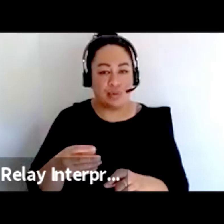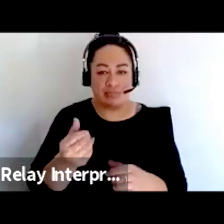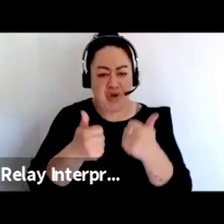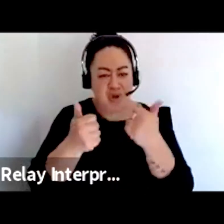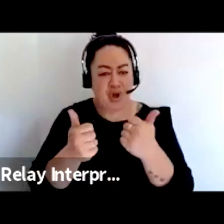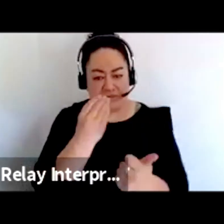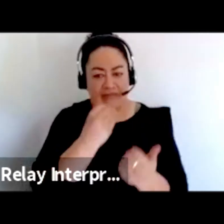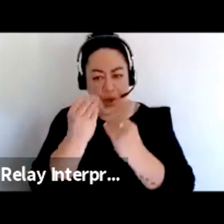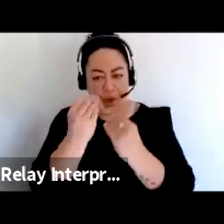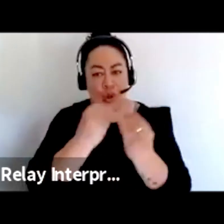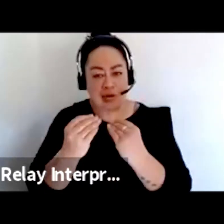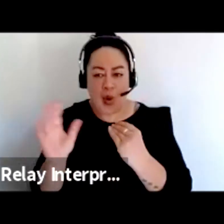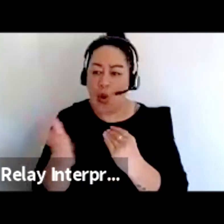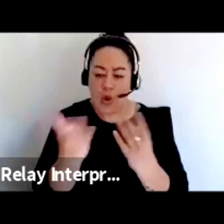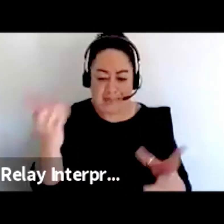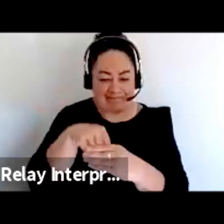protection.